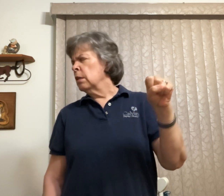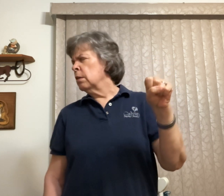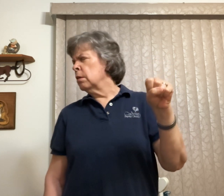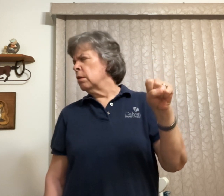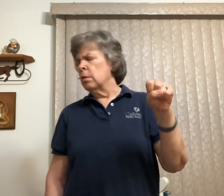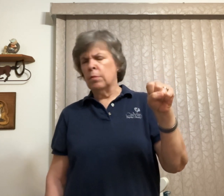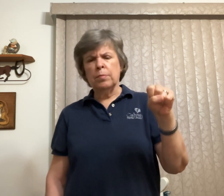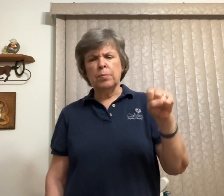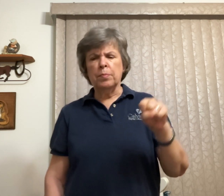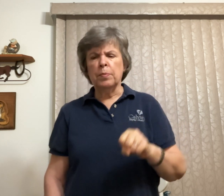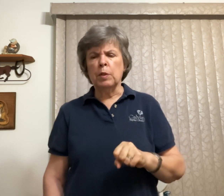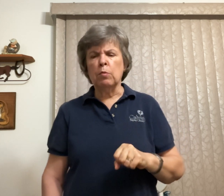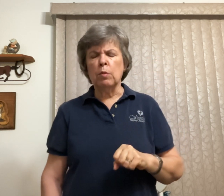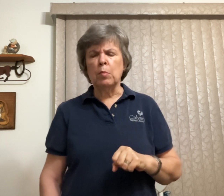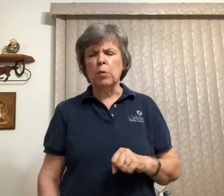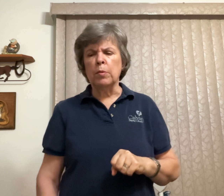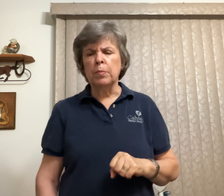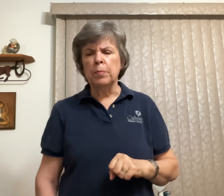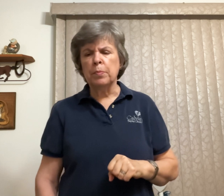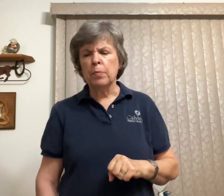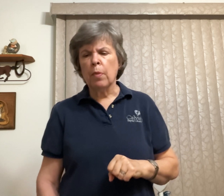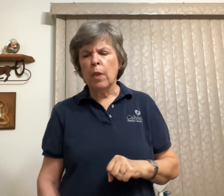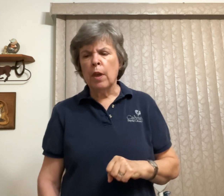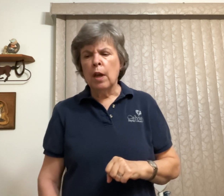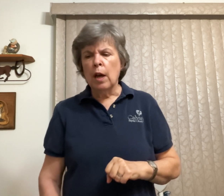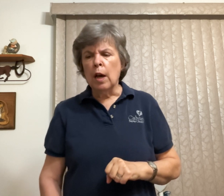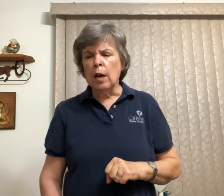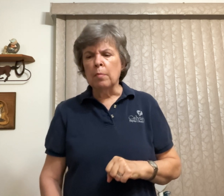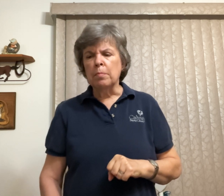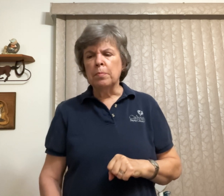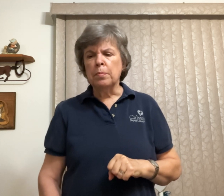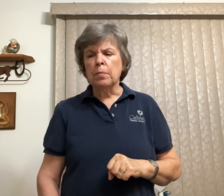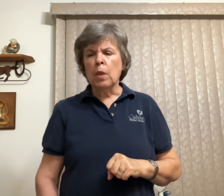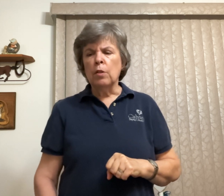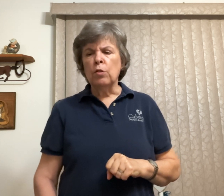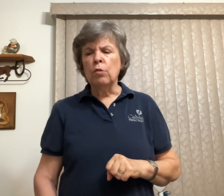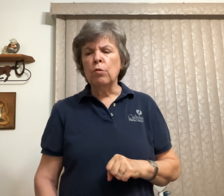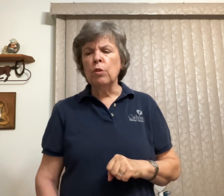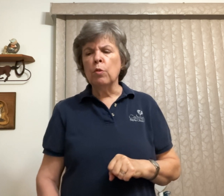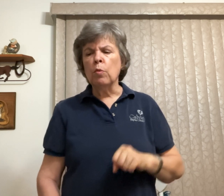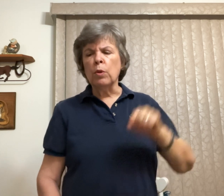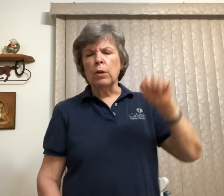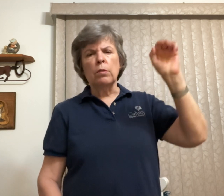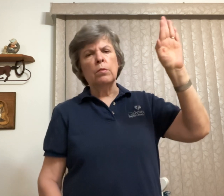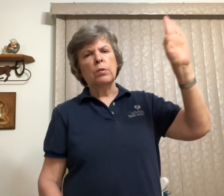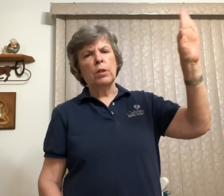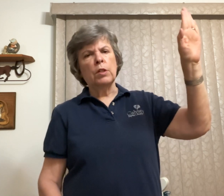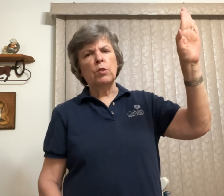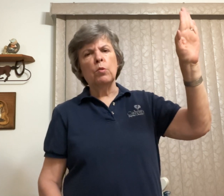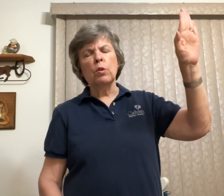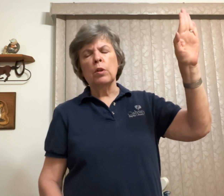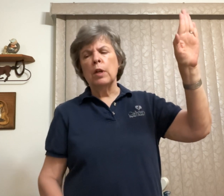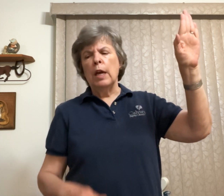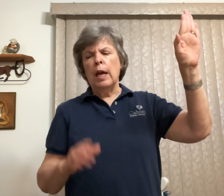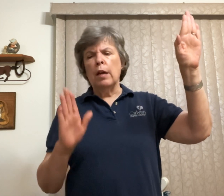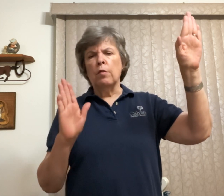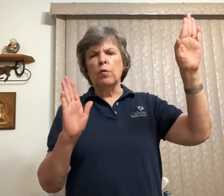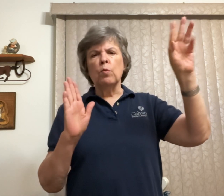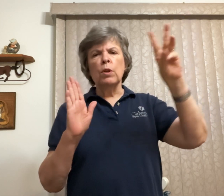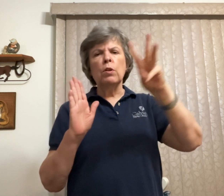A rebel. To your will, so it's your And for will,